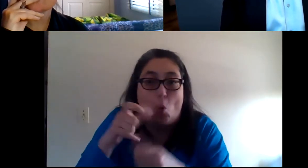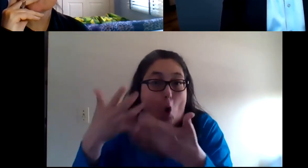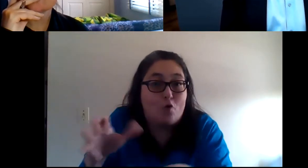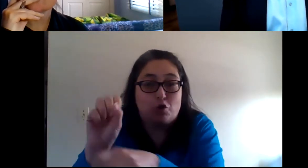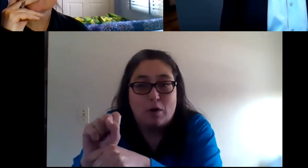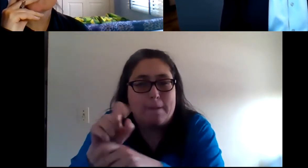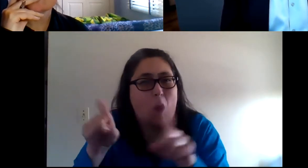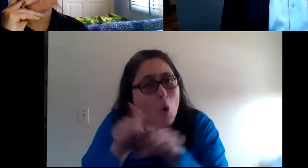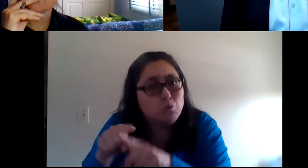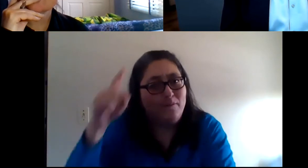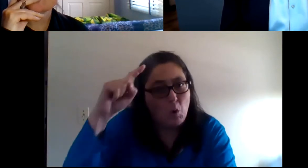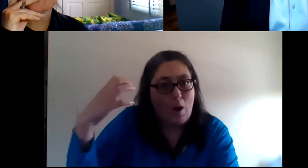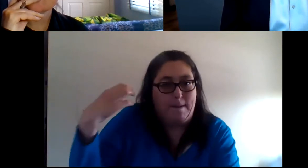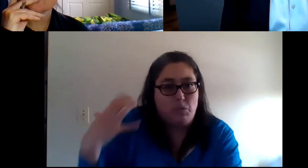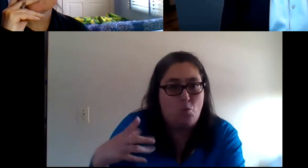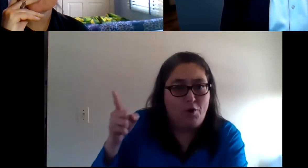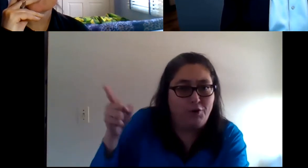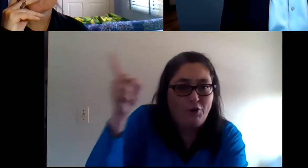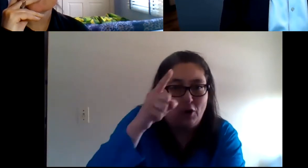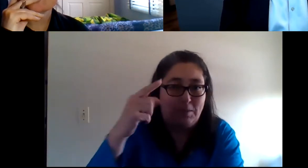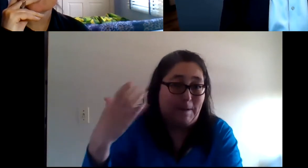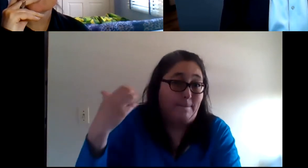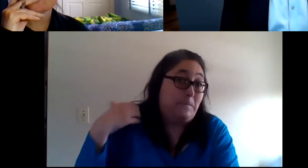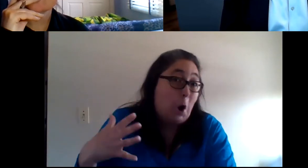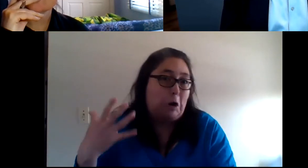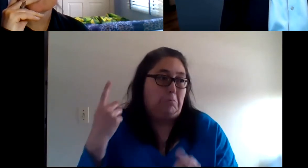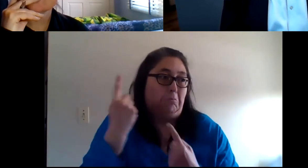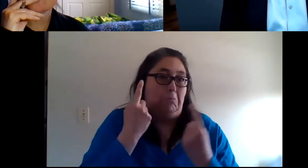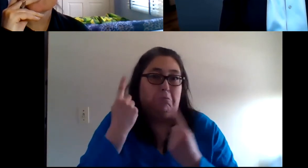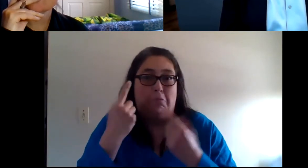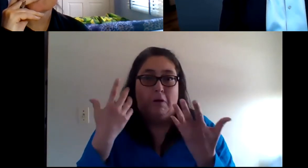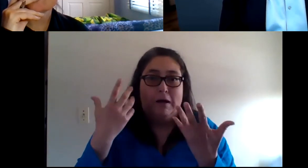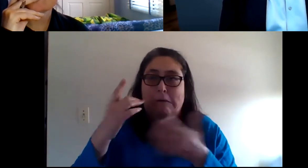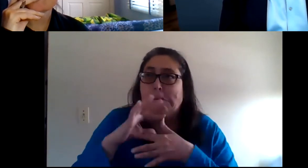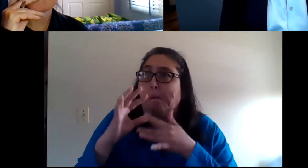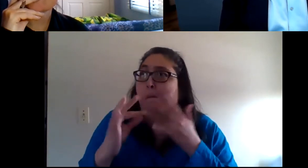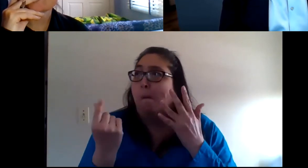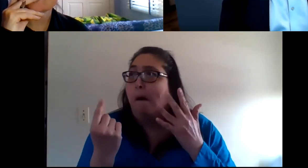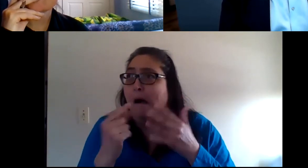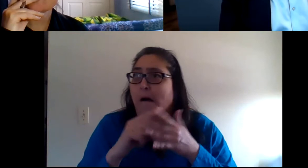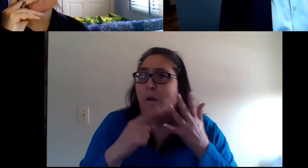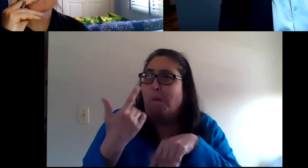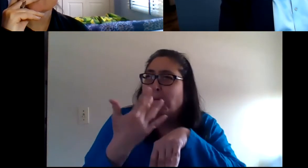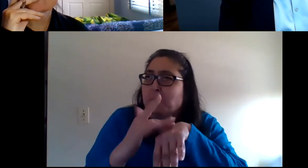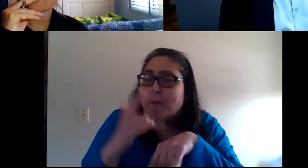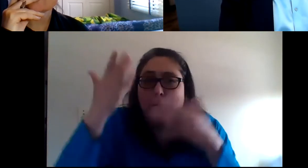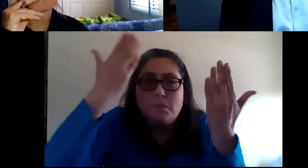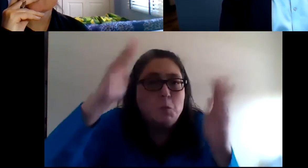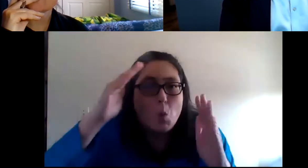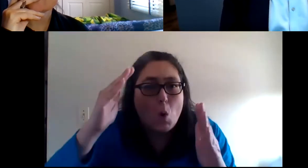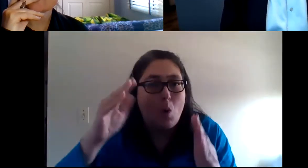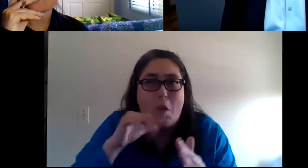forum for people looking for jobs in general. Okay, and now some of the employers might be involved in that,